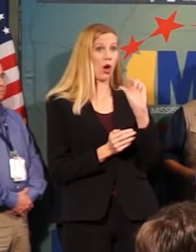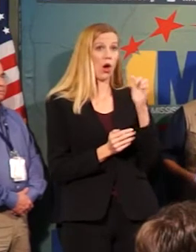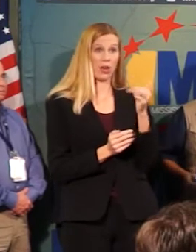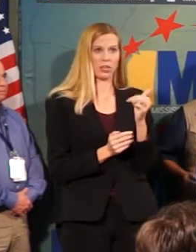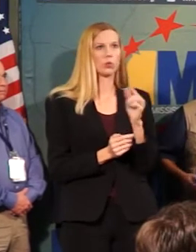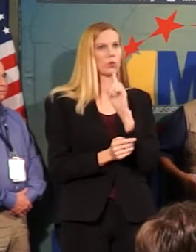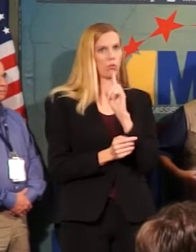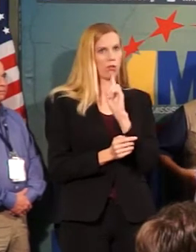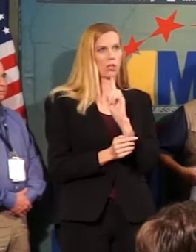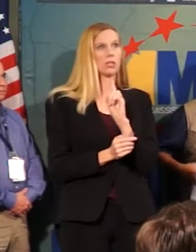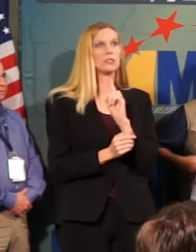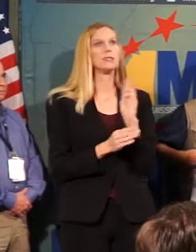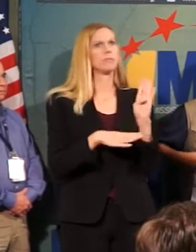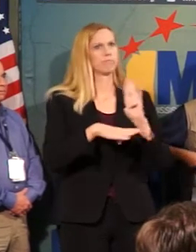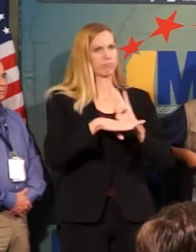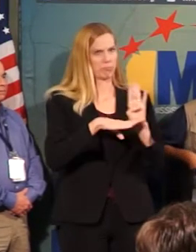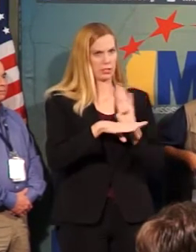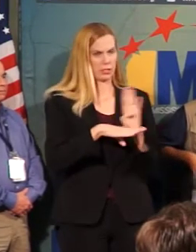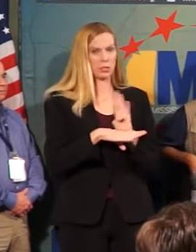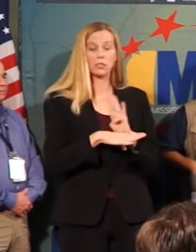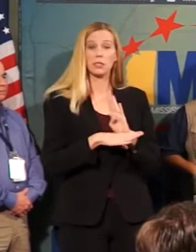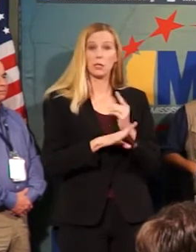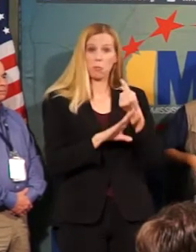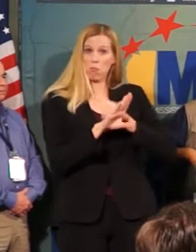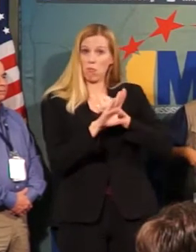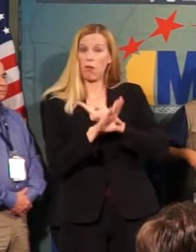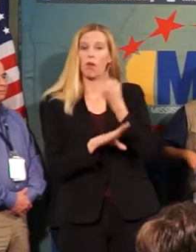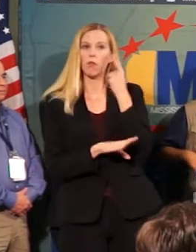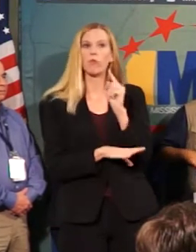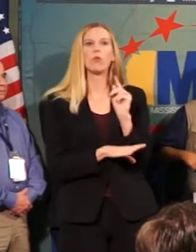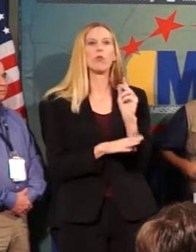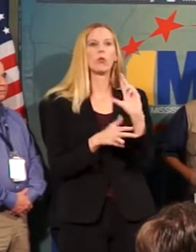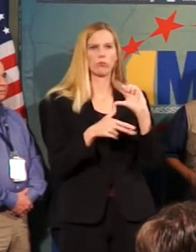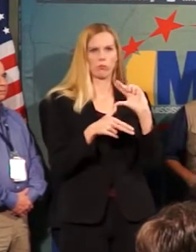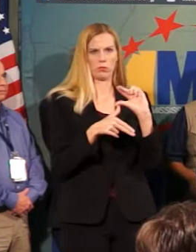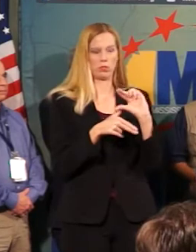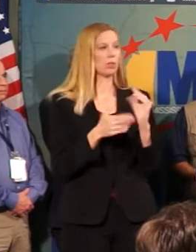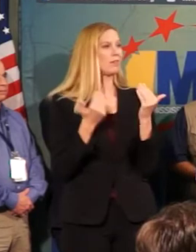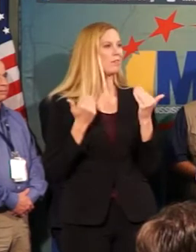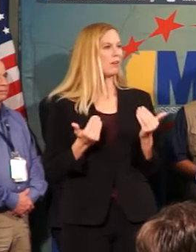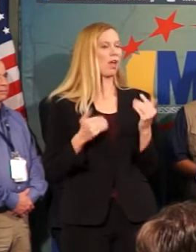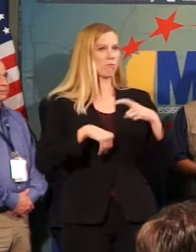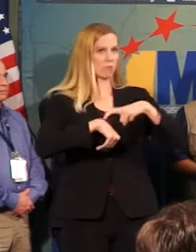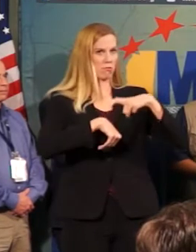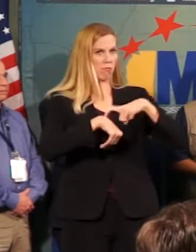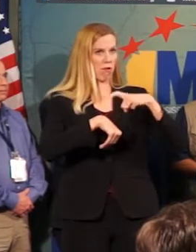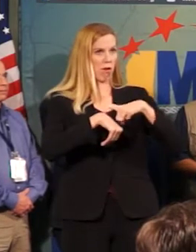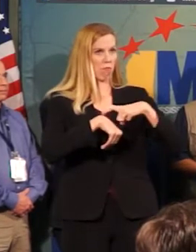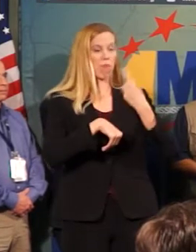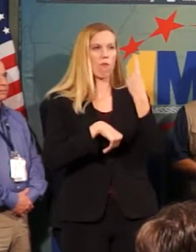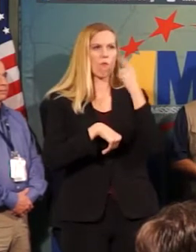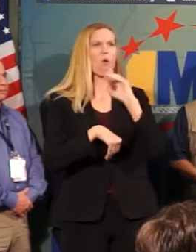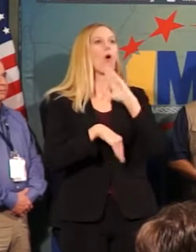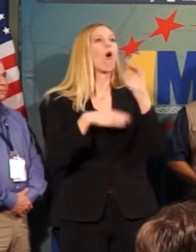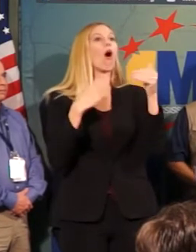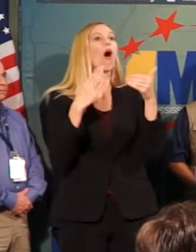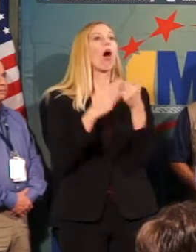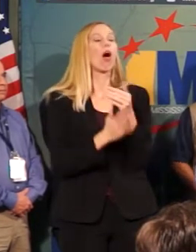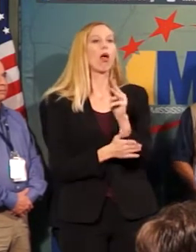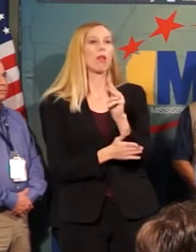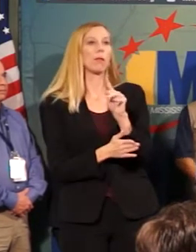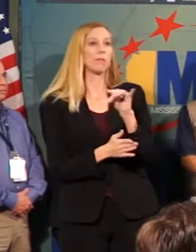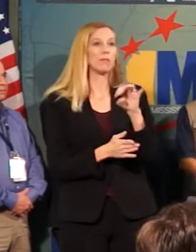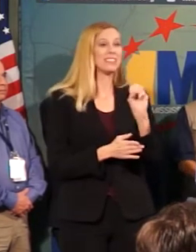most active month in Mississippi for hurricanes, as the governor said. So now's the time for all Mississippians to begin